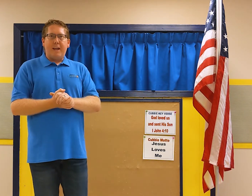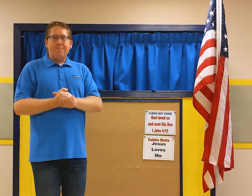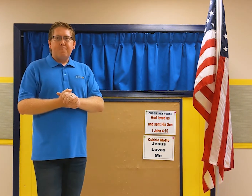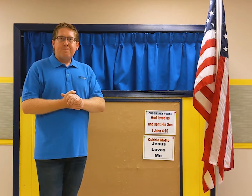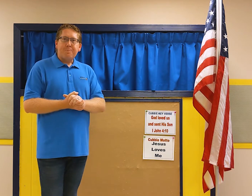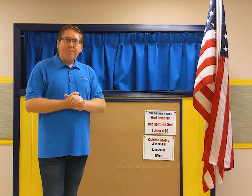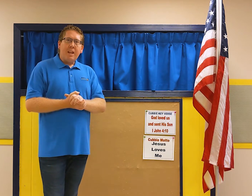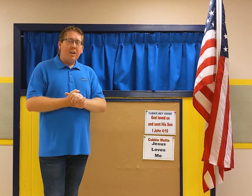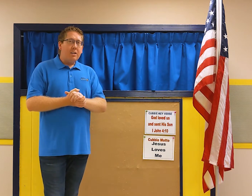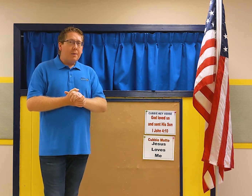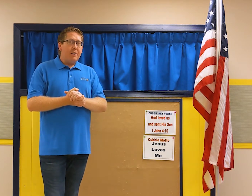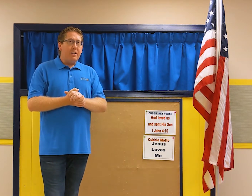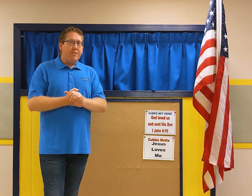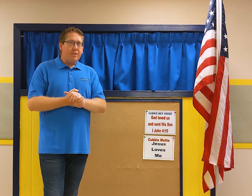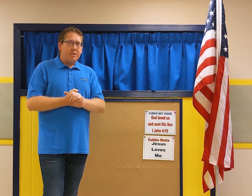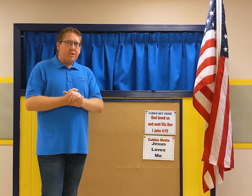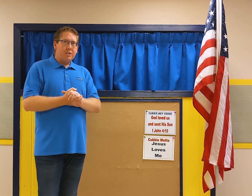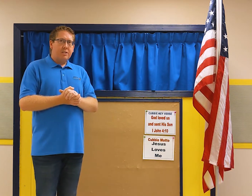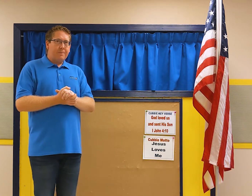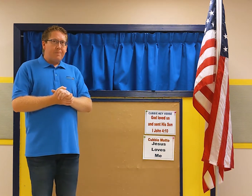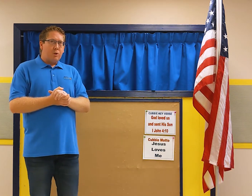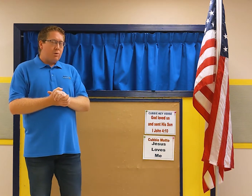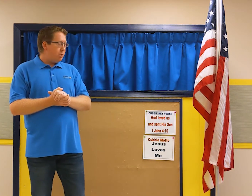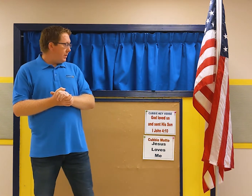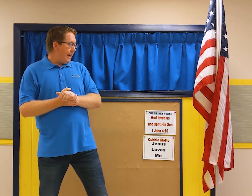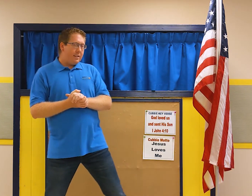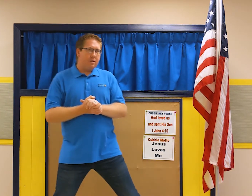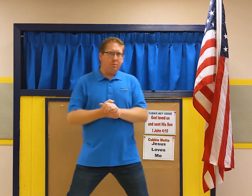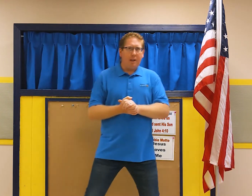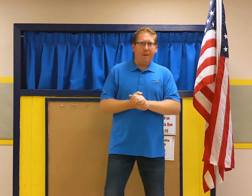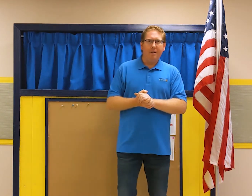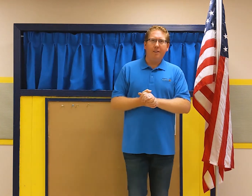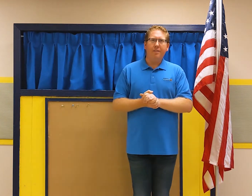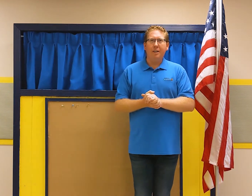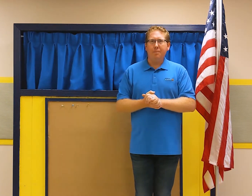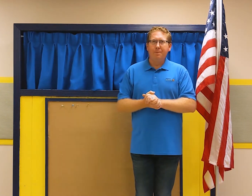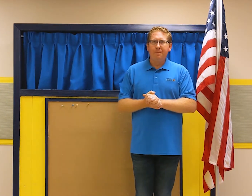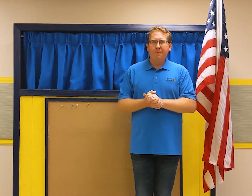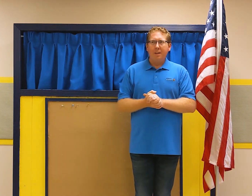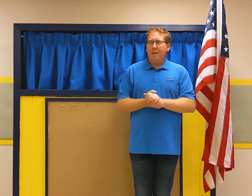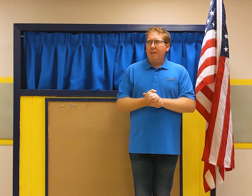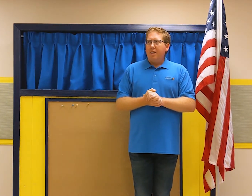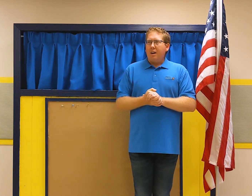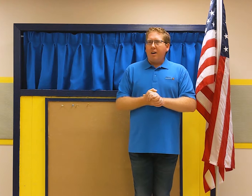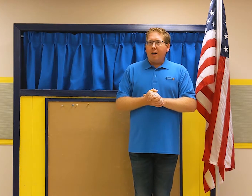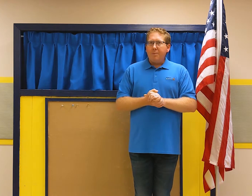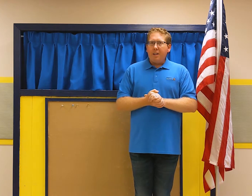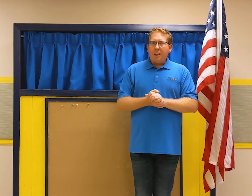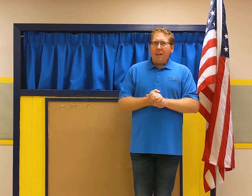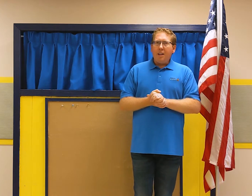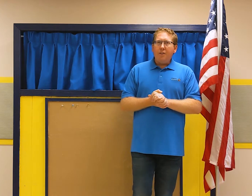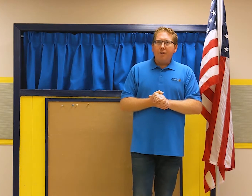that. And our Cubby key verse, who knows what that is? Ooh, I better cover it up. Our Cubby key